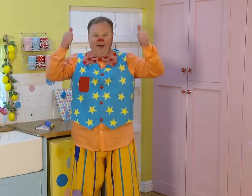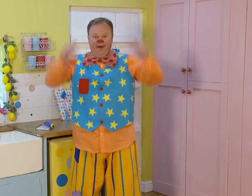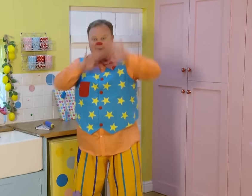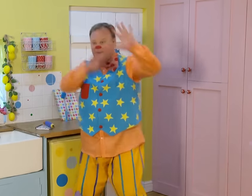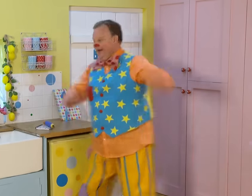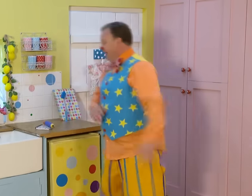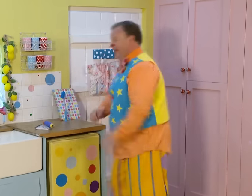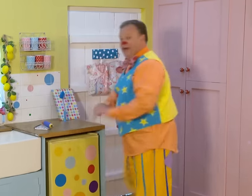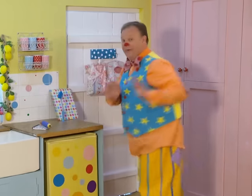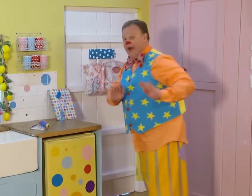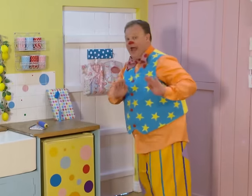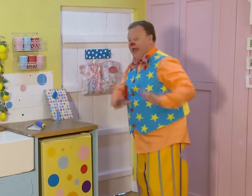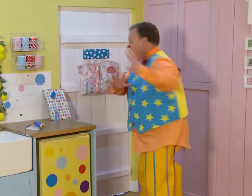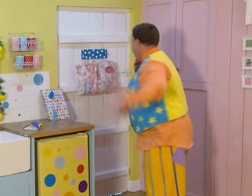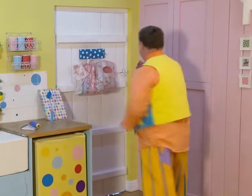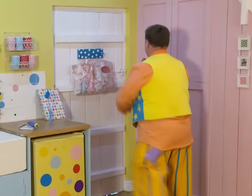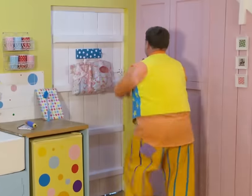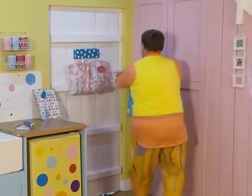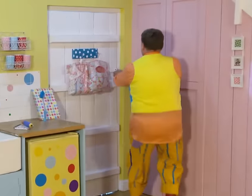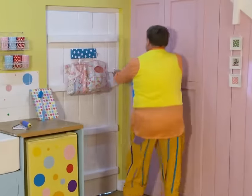Woohoo! Wait.